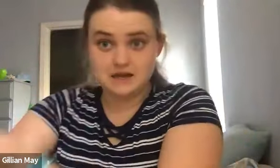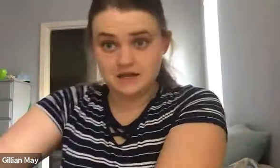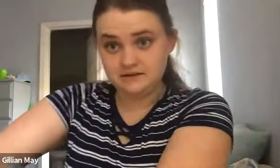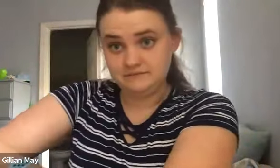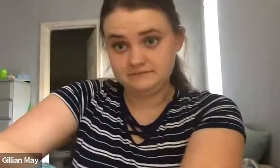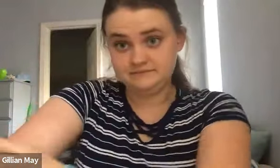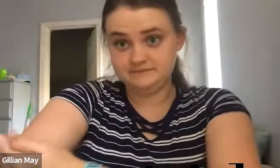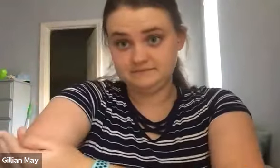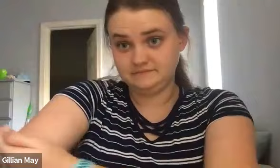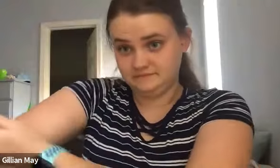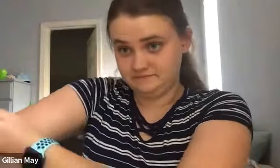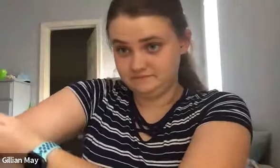Son.